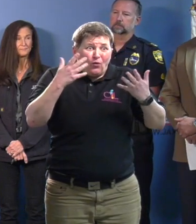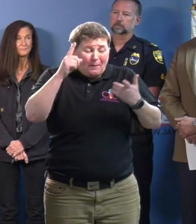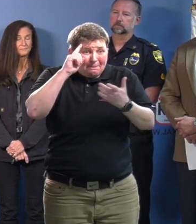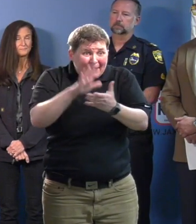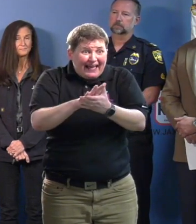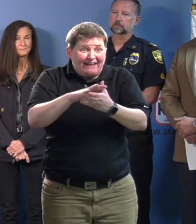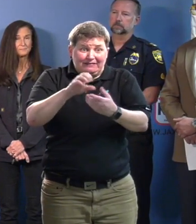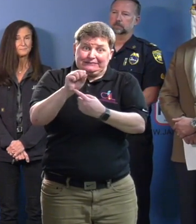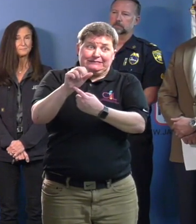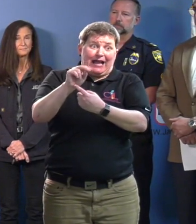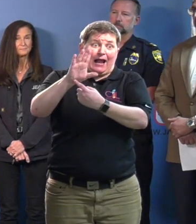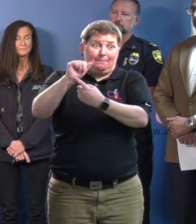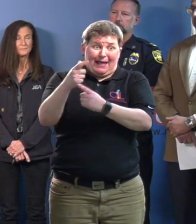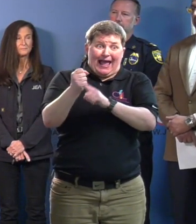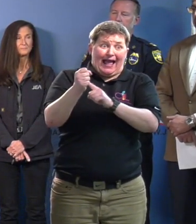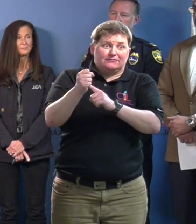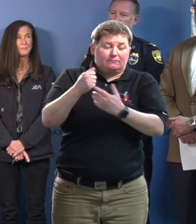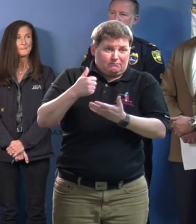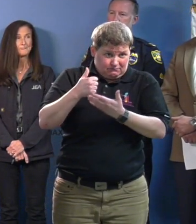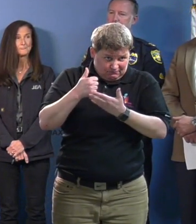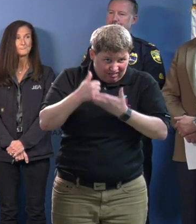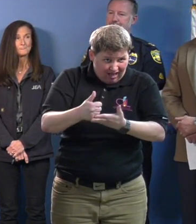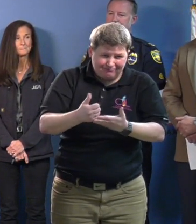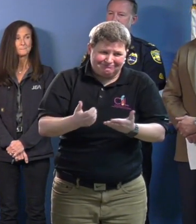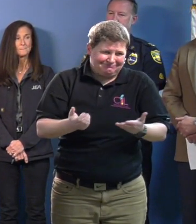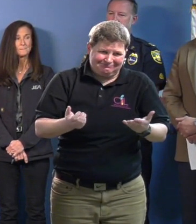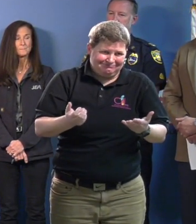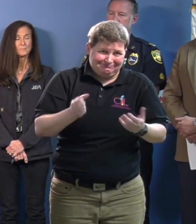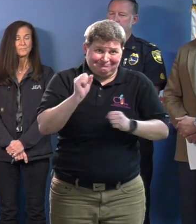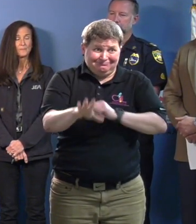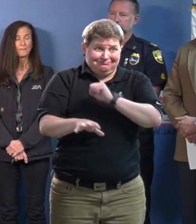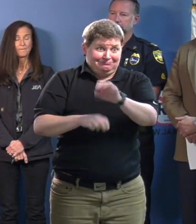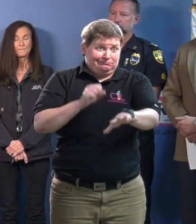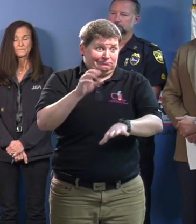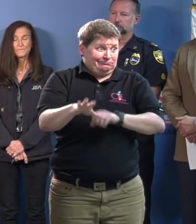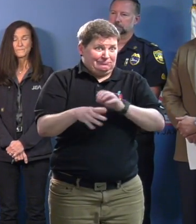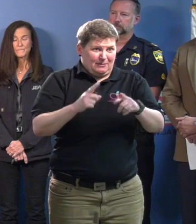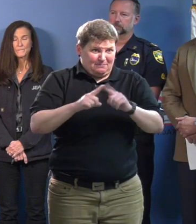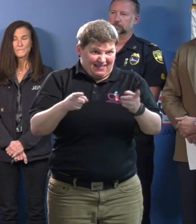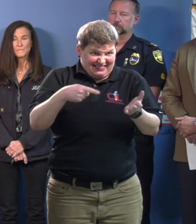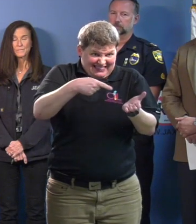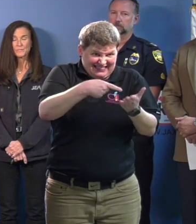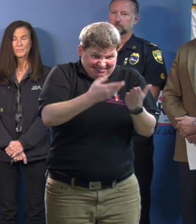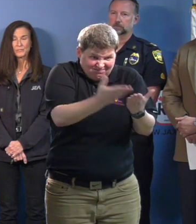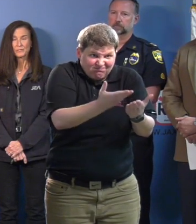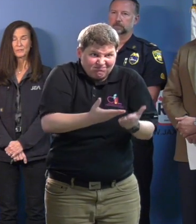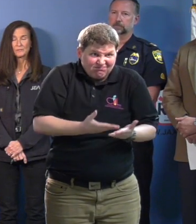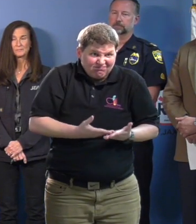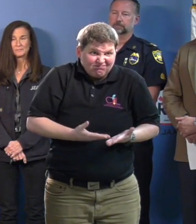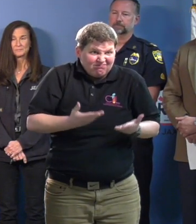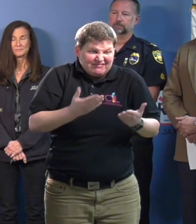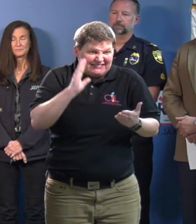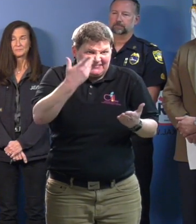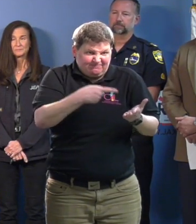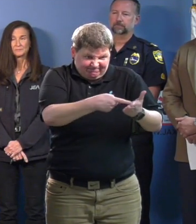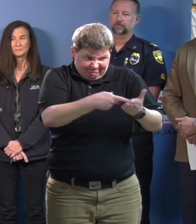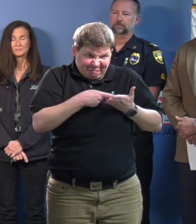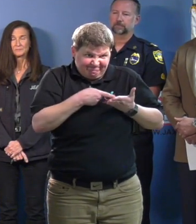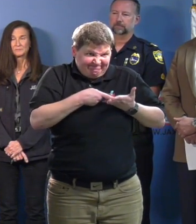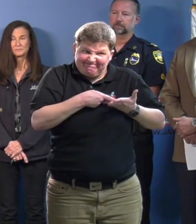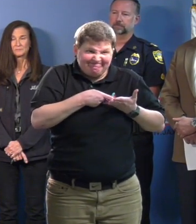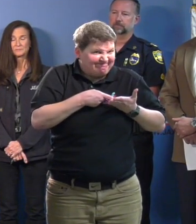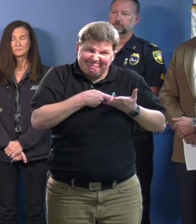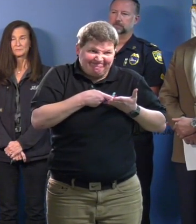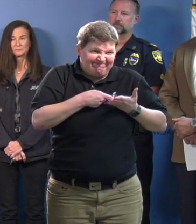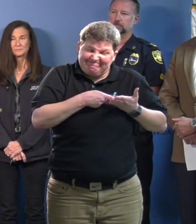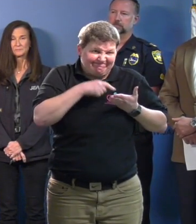helpful. When I don't see the evidence that says they are really helpful. So that's where I am on it. I know